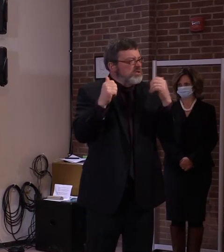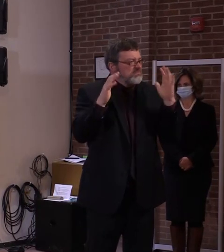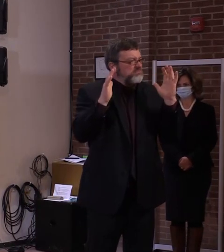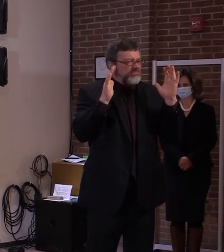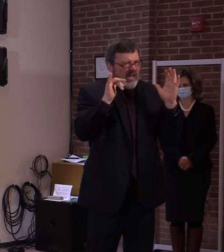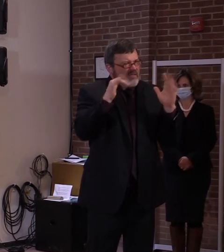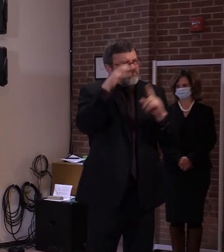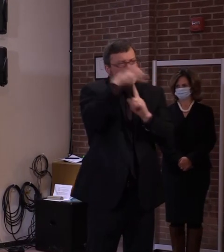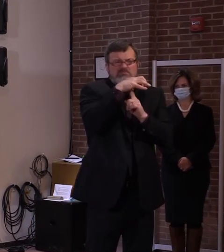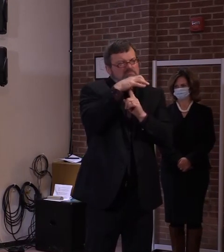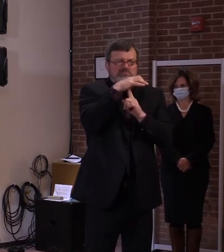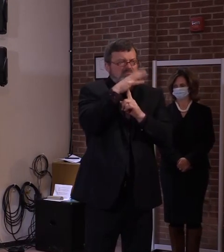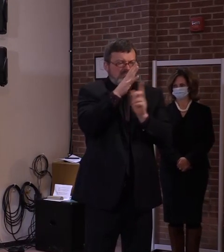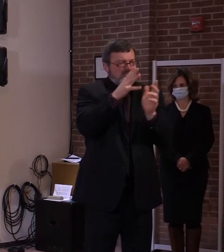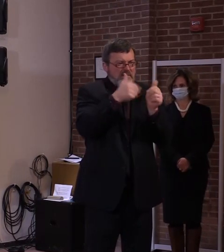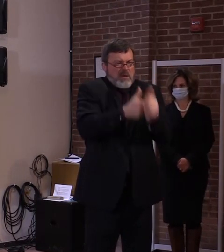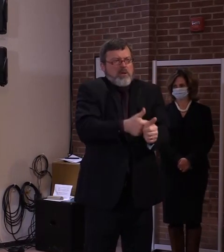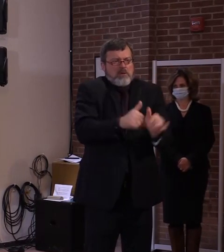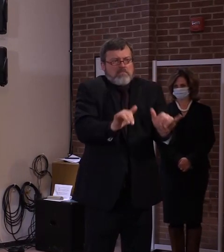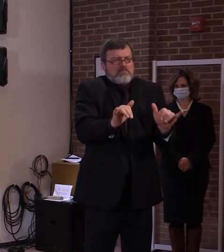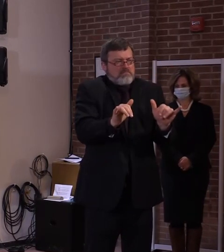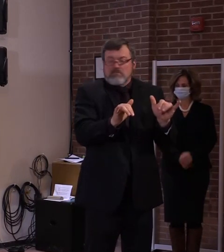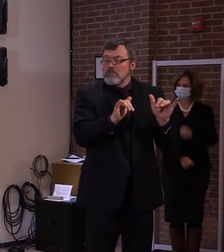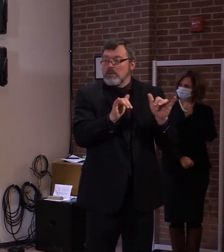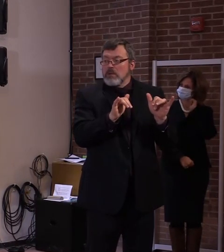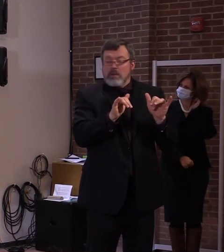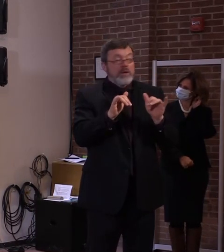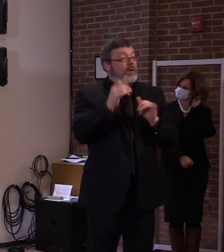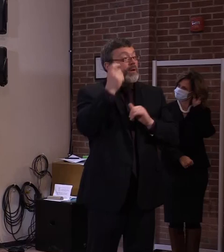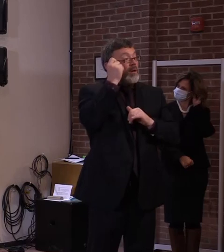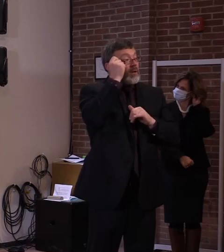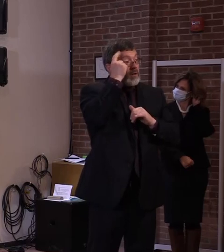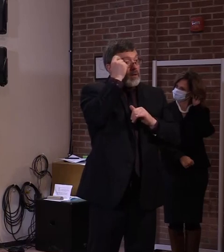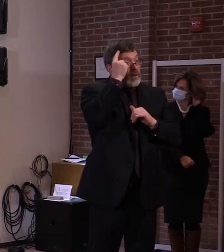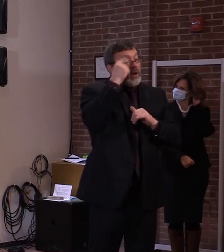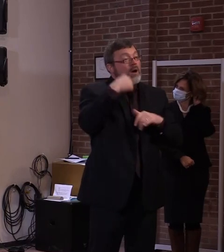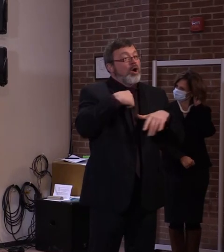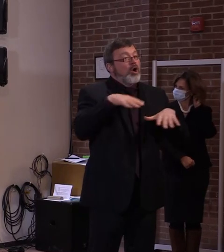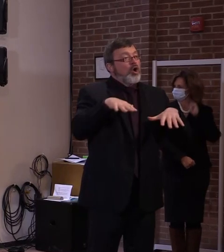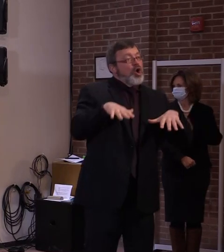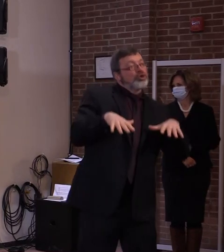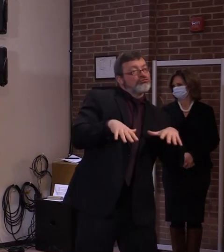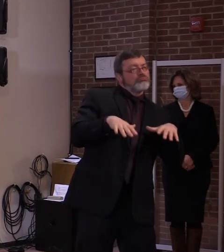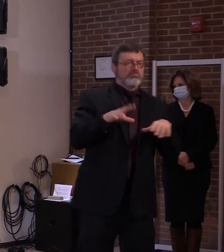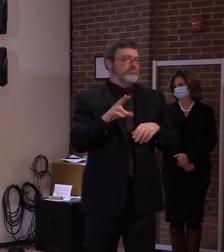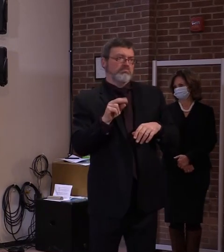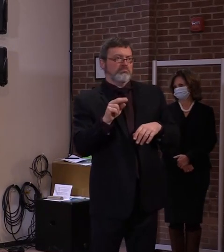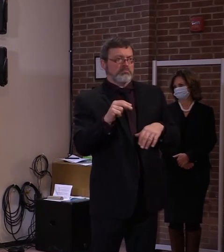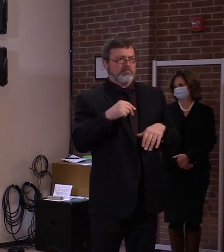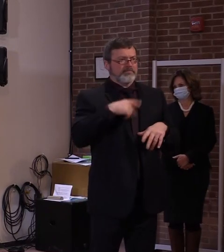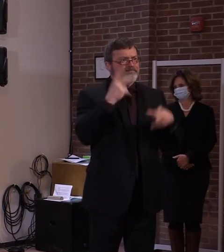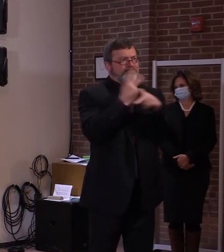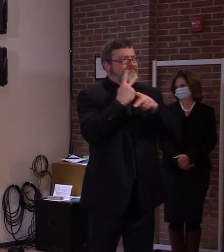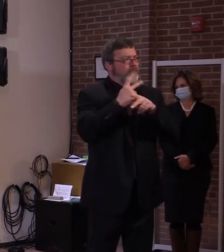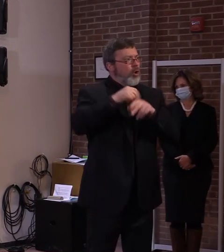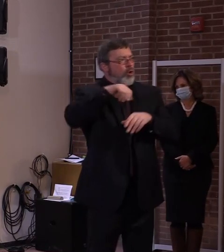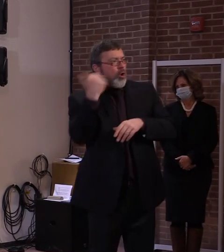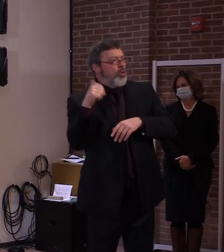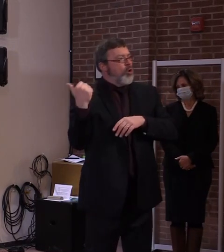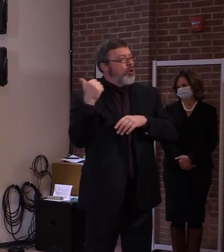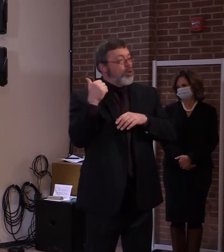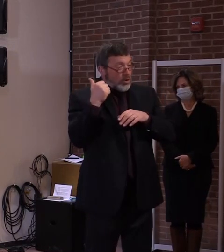country, if not the world. And we haven't backed off on that. On these special occasions when the labs are shut down, we